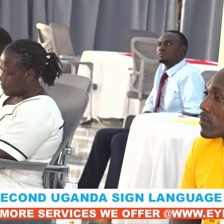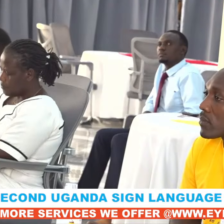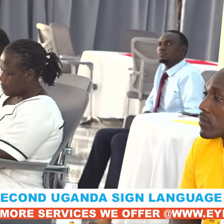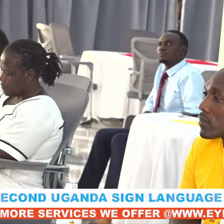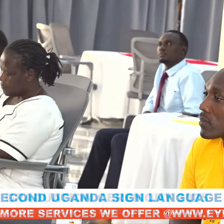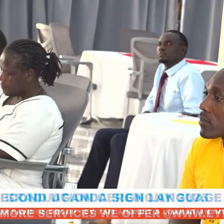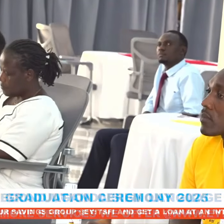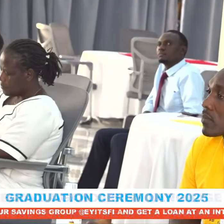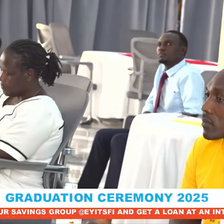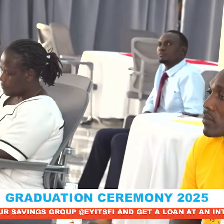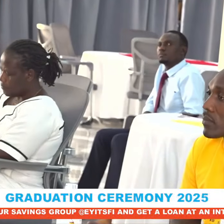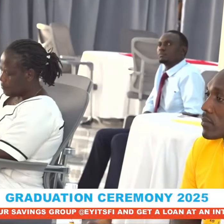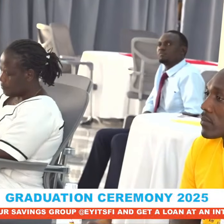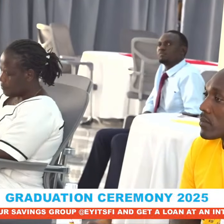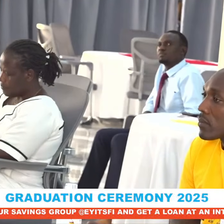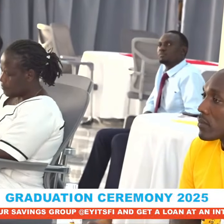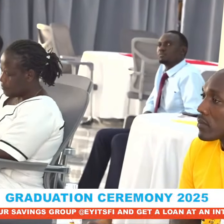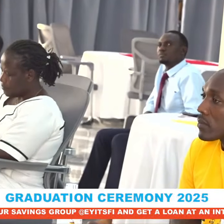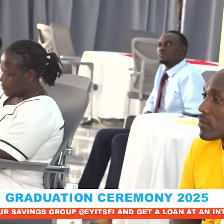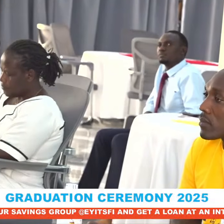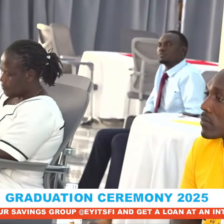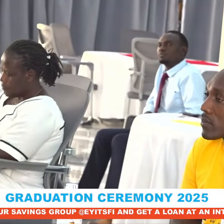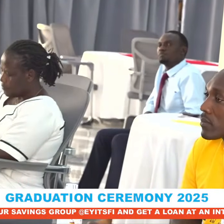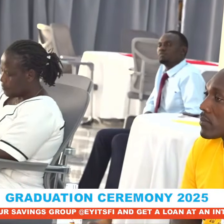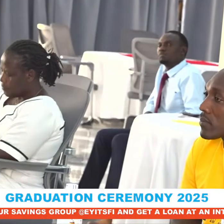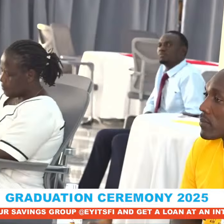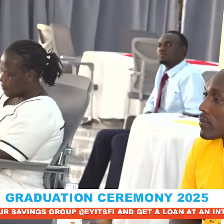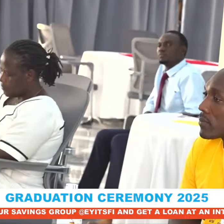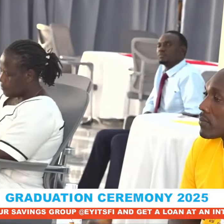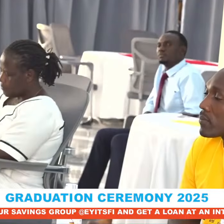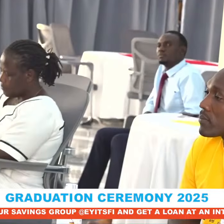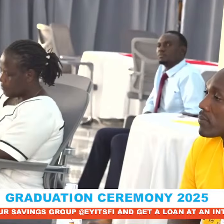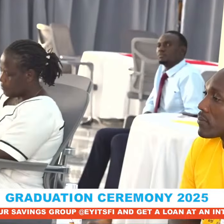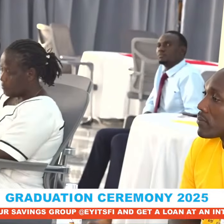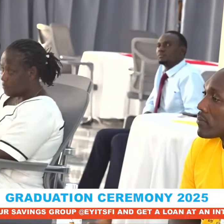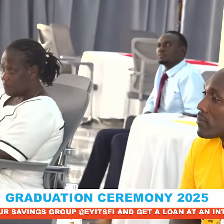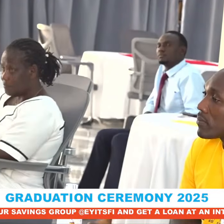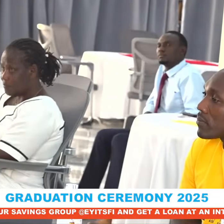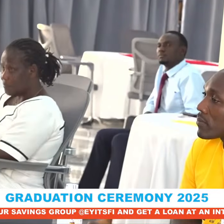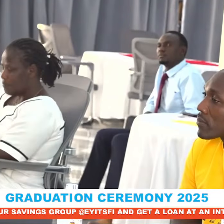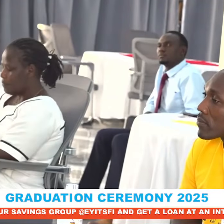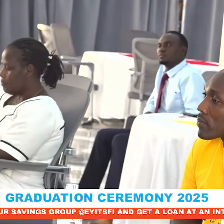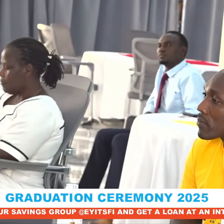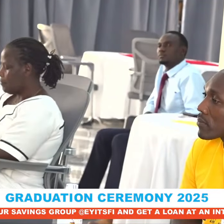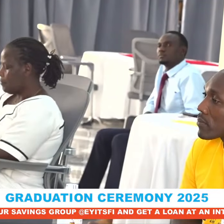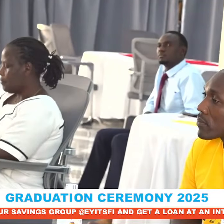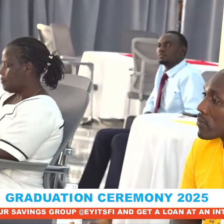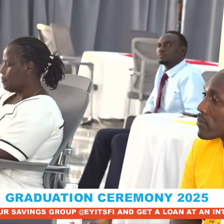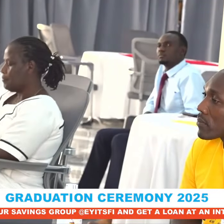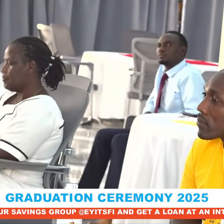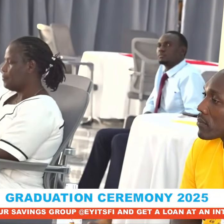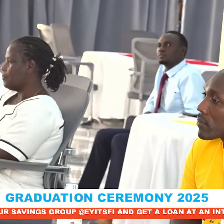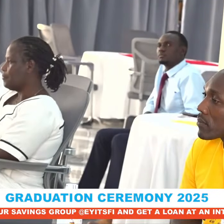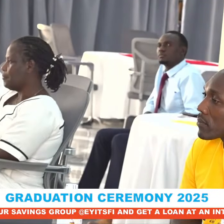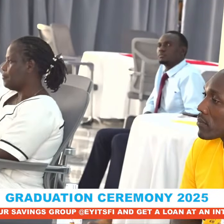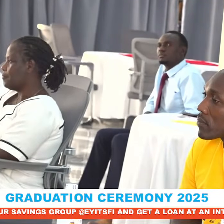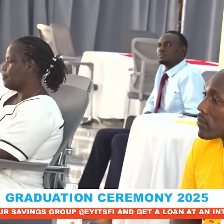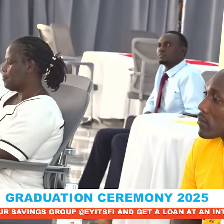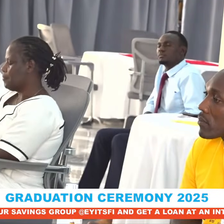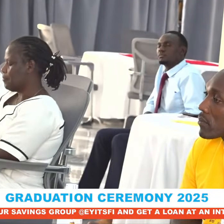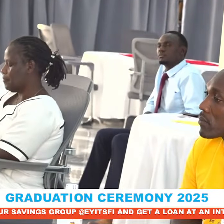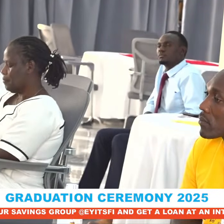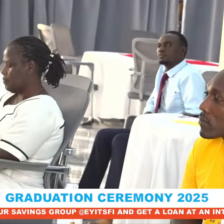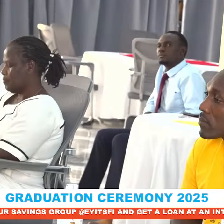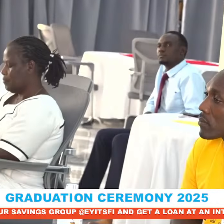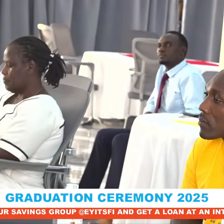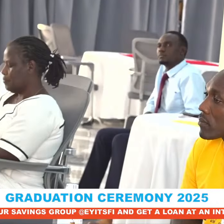not just the end of a course, but it's the beginning of a new advocacy journey, a pledge to create learning